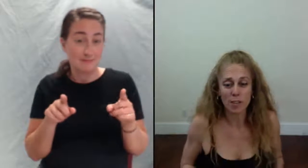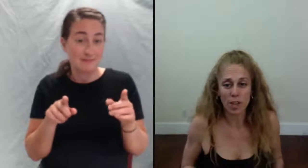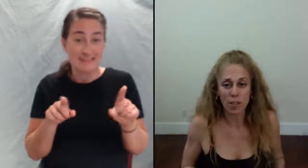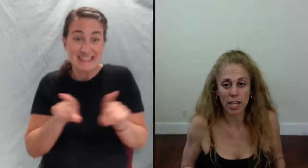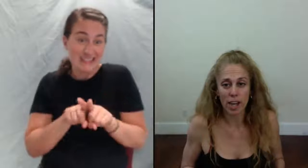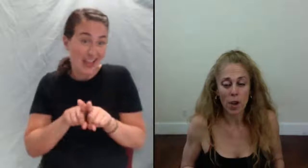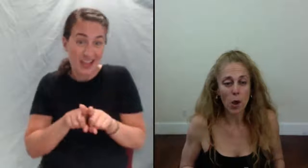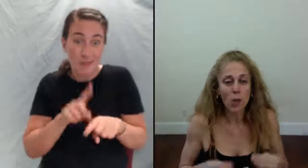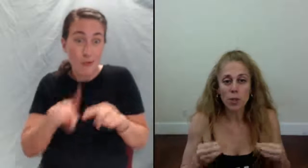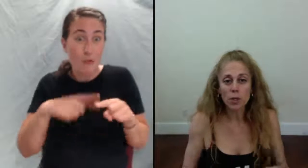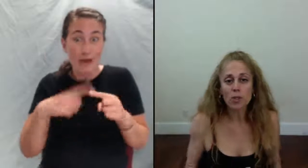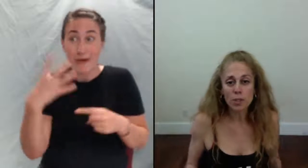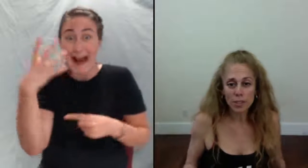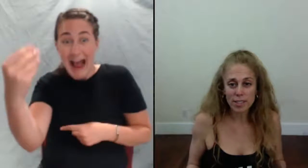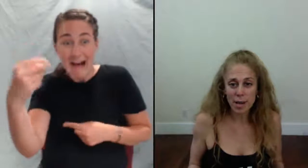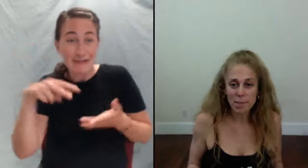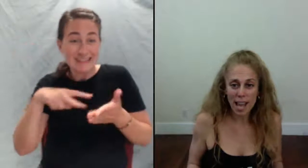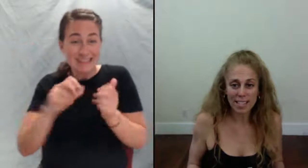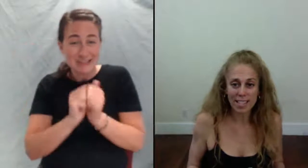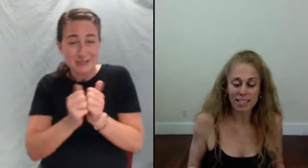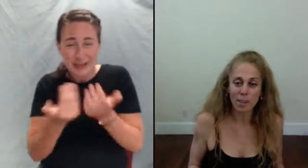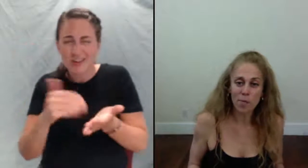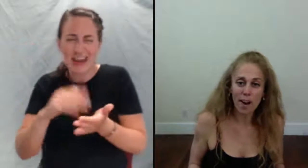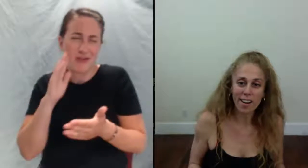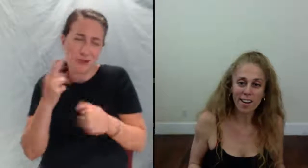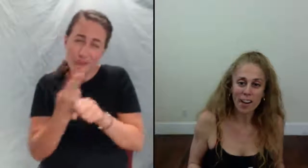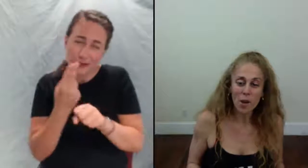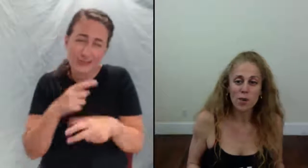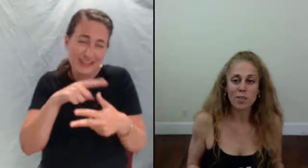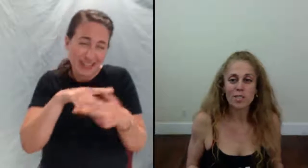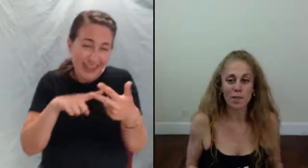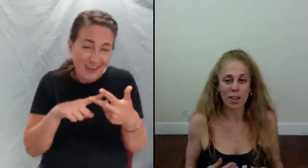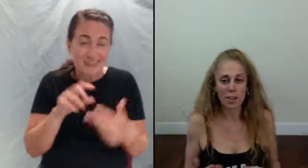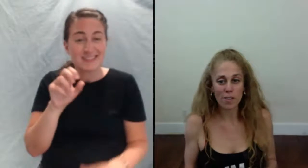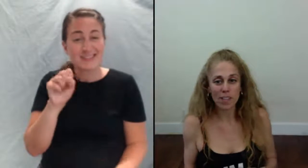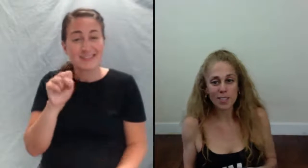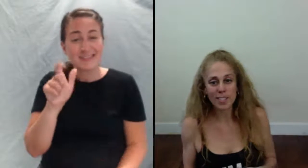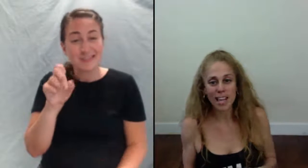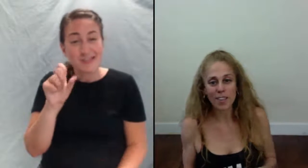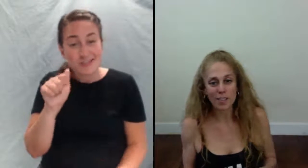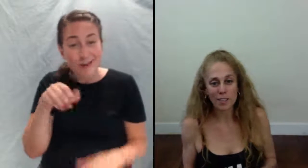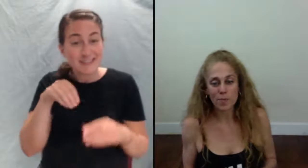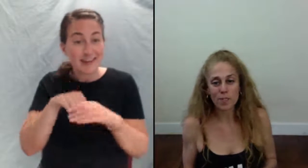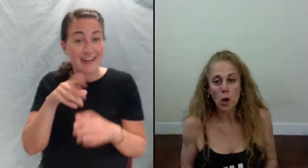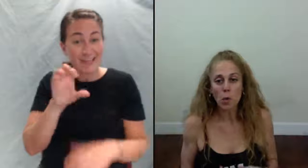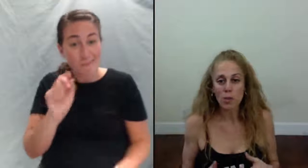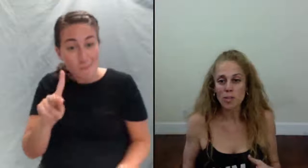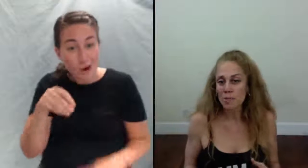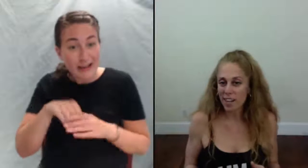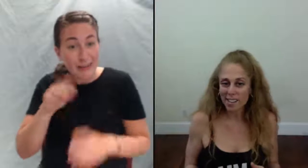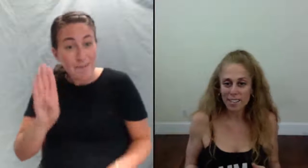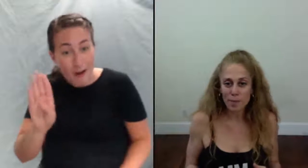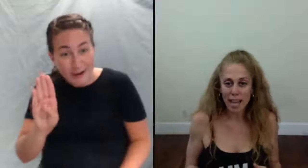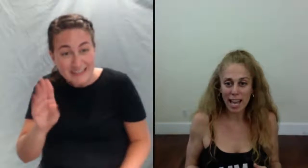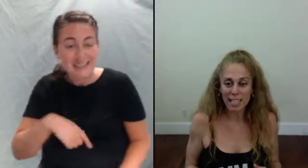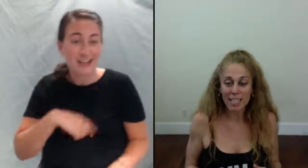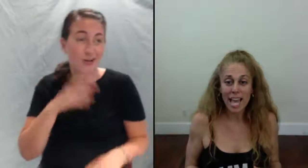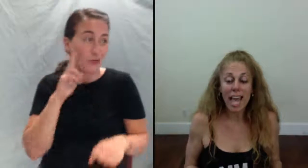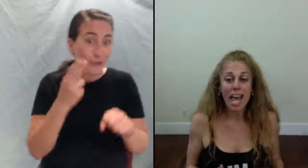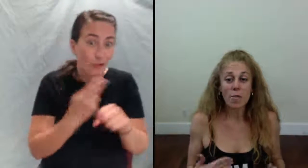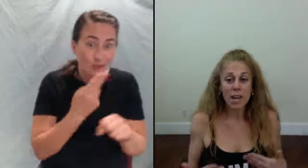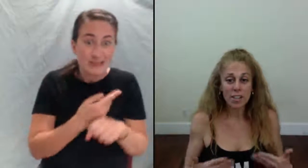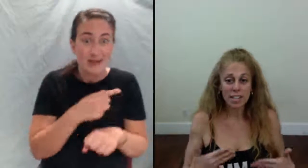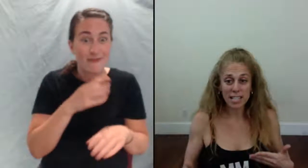outside and dance together again. We will use those steps at Salsa in the Park. We'll use them at other events with silent rhythms. We'll use them in our Timba